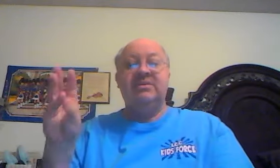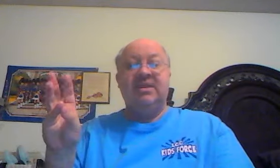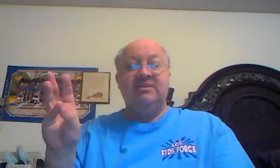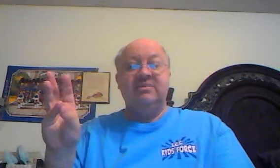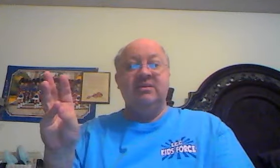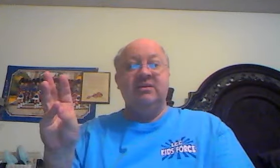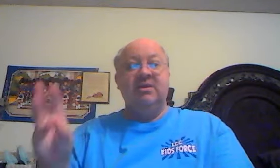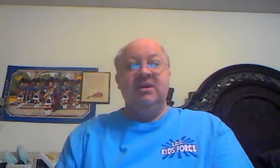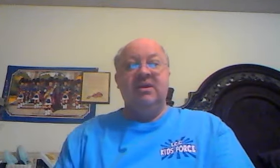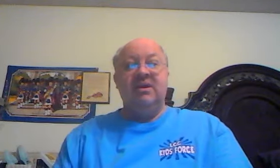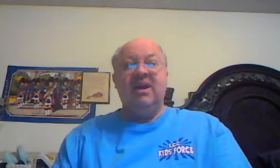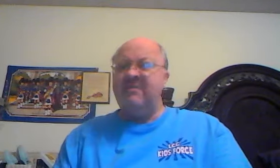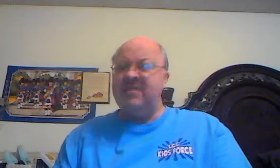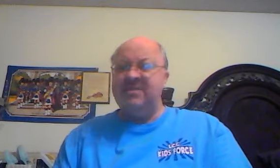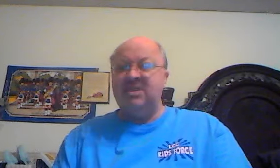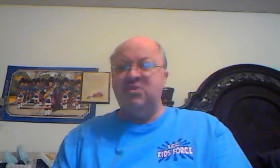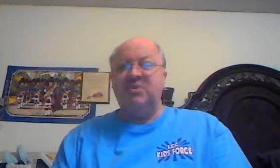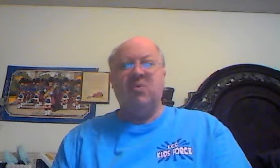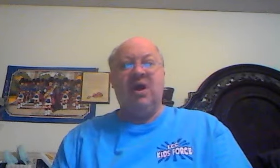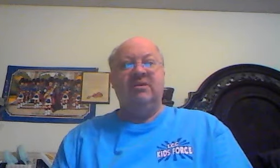six. I haven't seen you in a while.